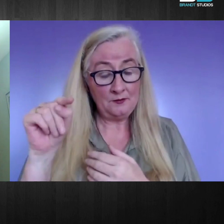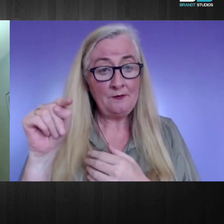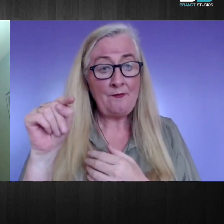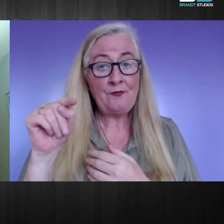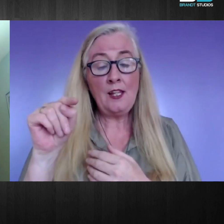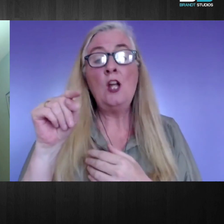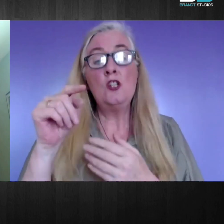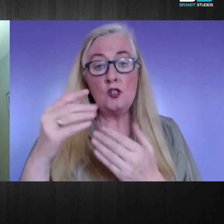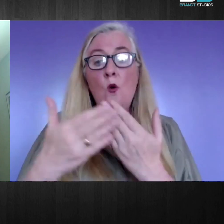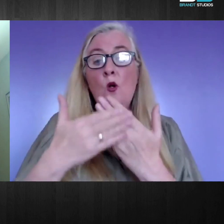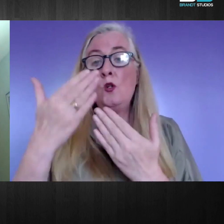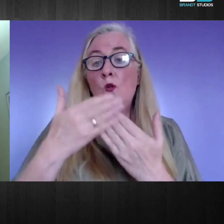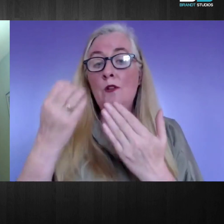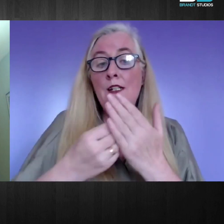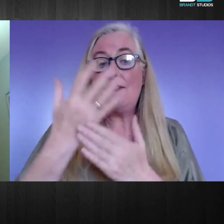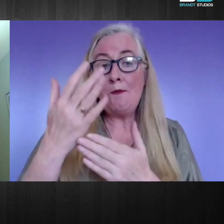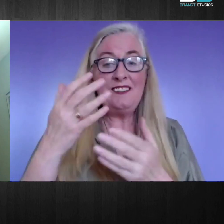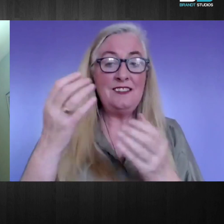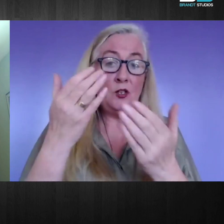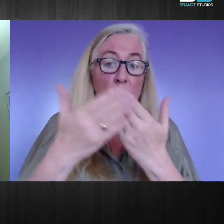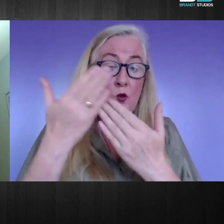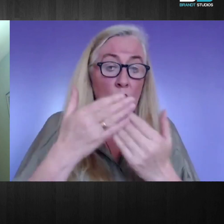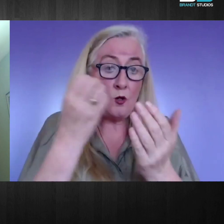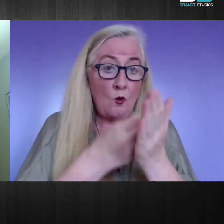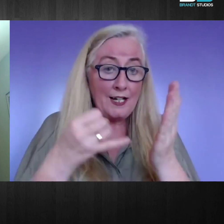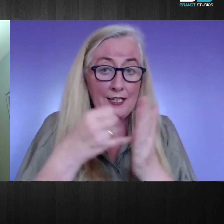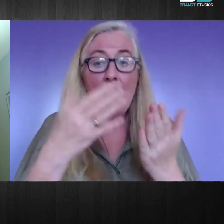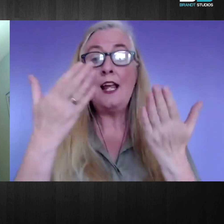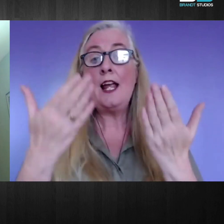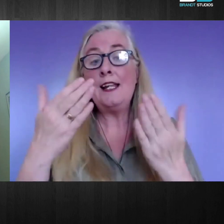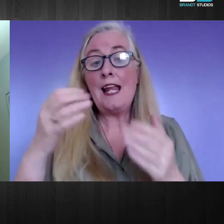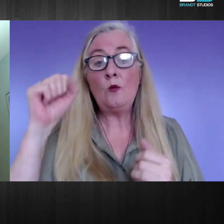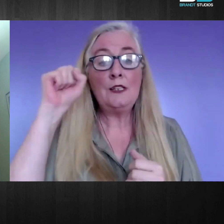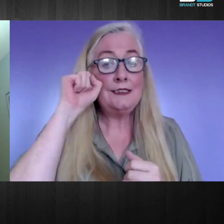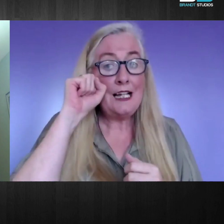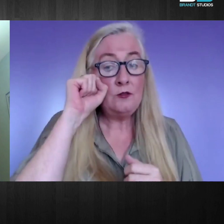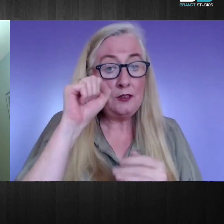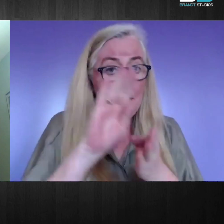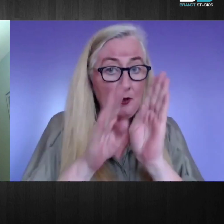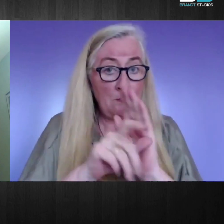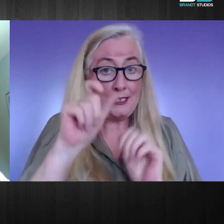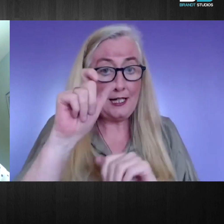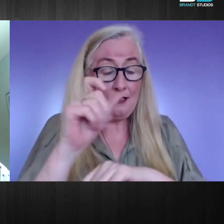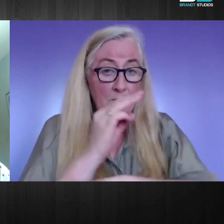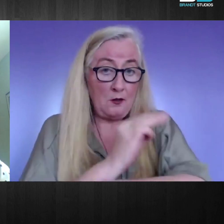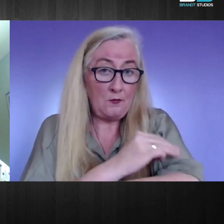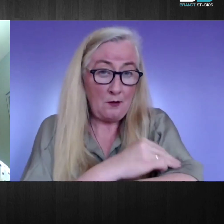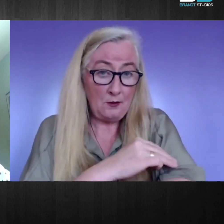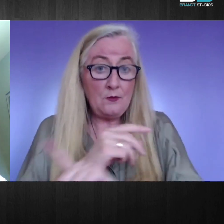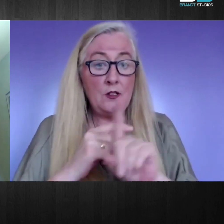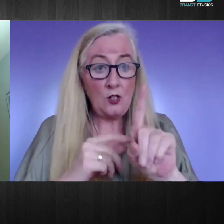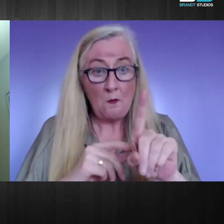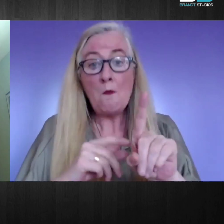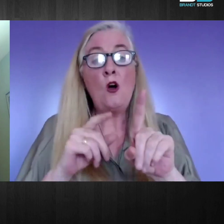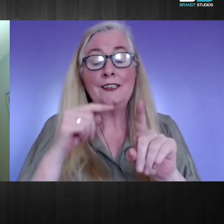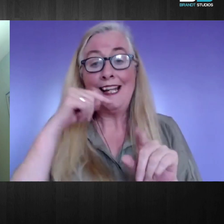organizations like UNESCO are increasingly recognize that music can, like sport, which was discussed last week in this